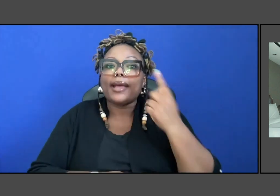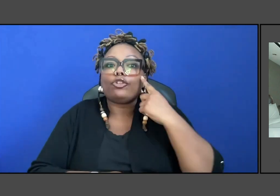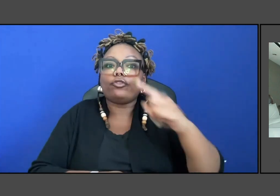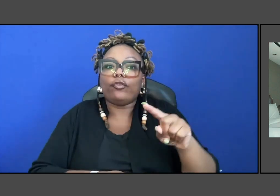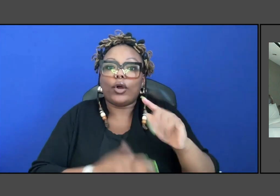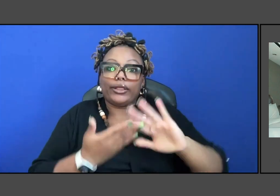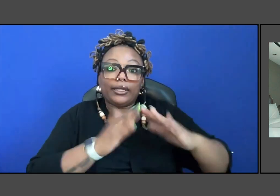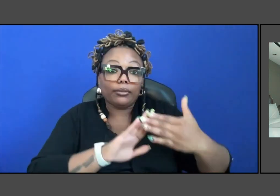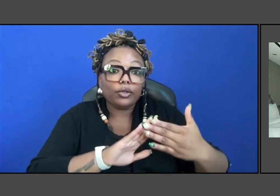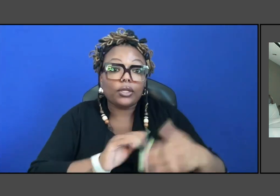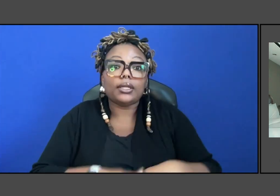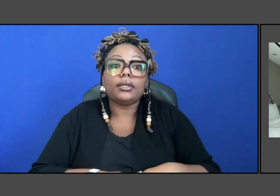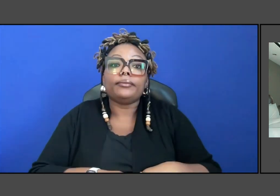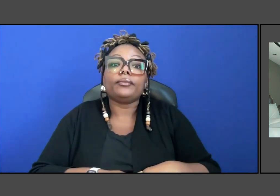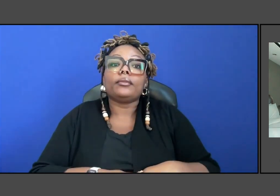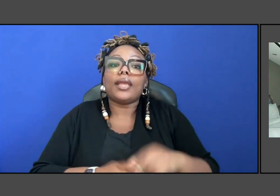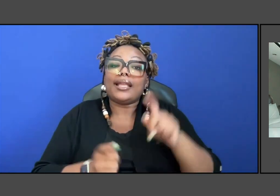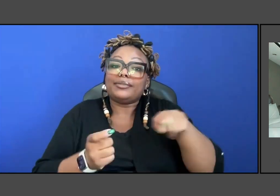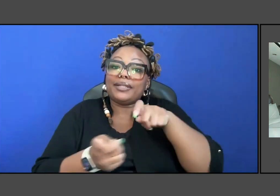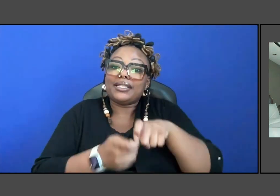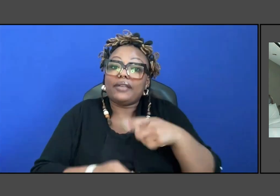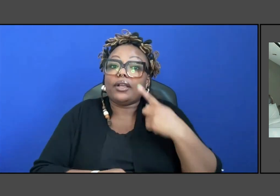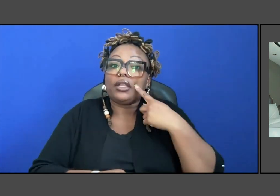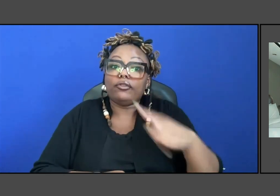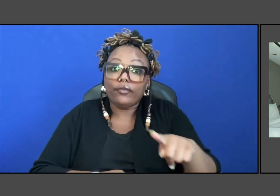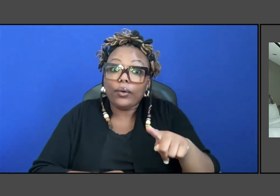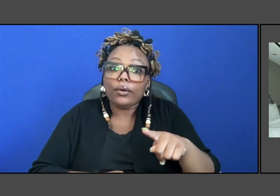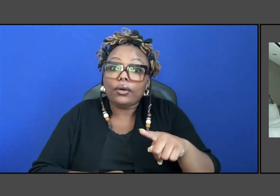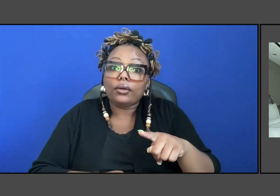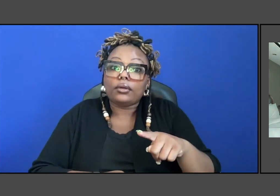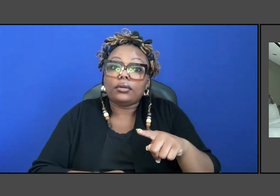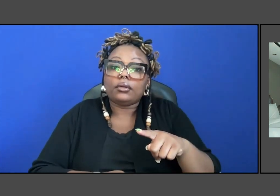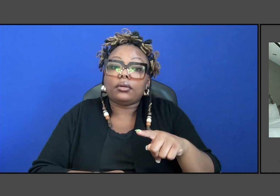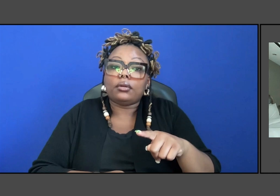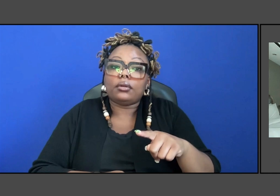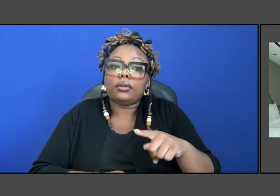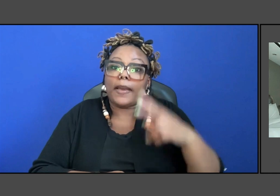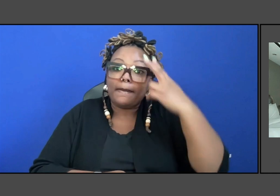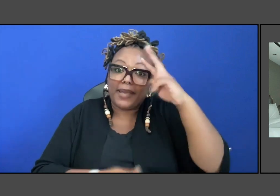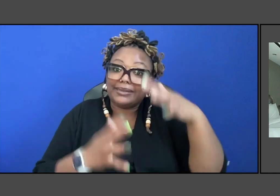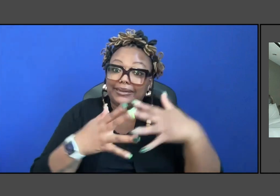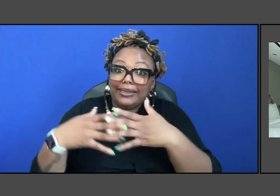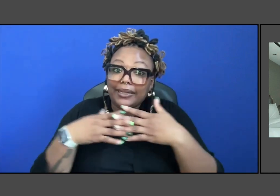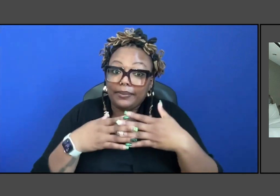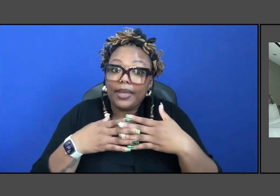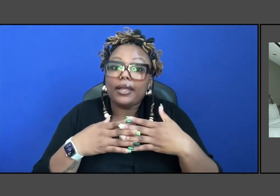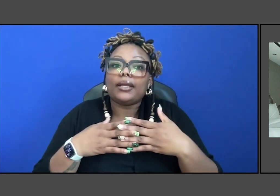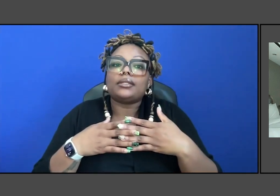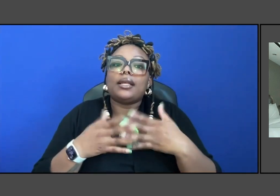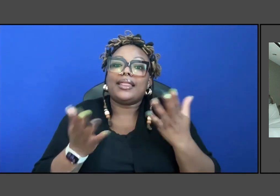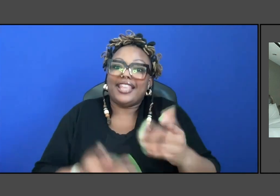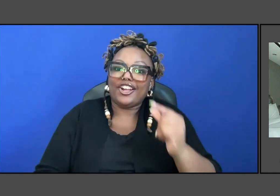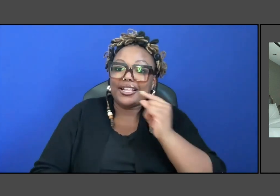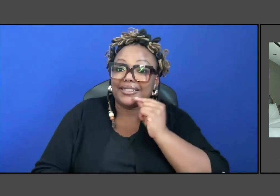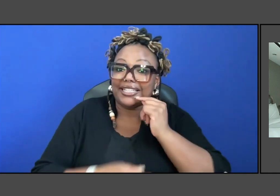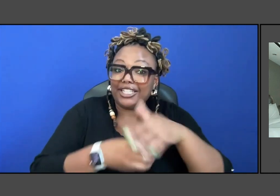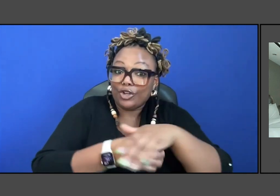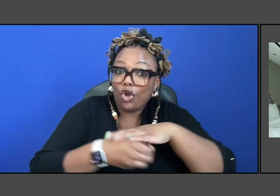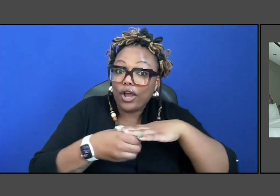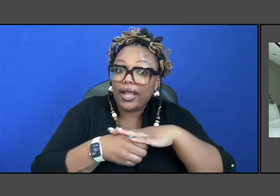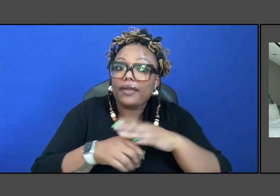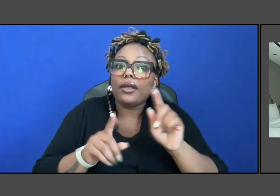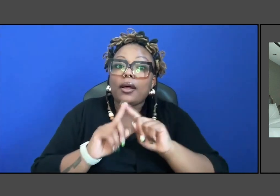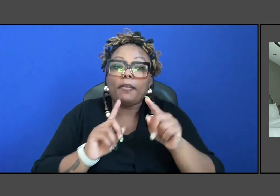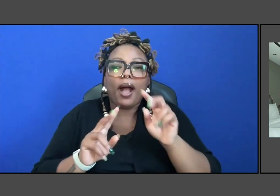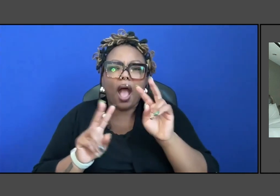community, and particularly for Mexican Americans there in San Antonio. And I watched that.